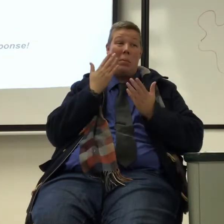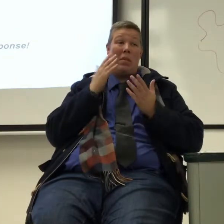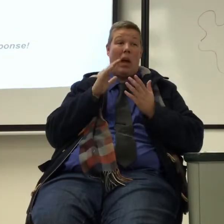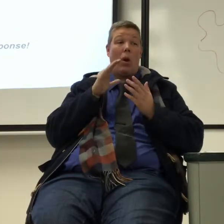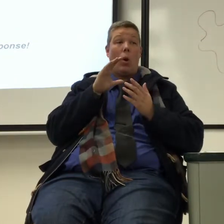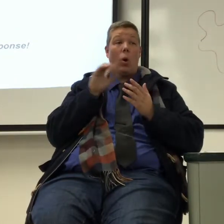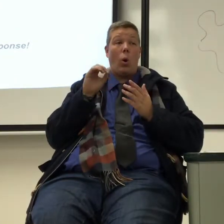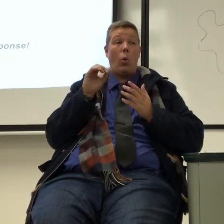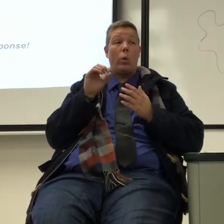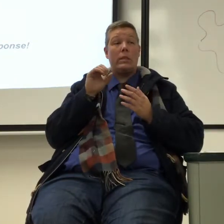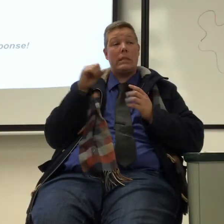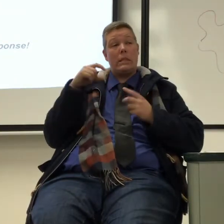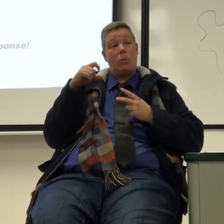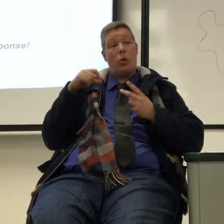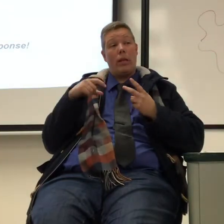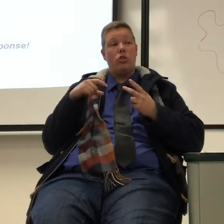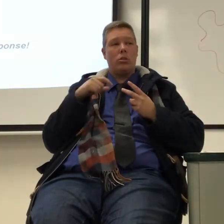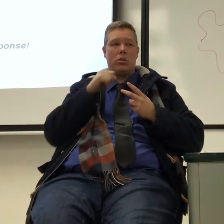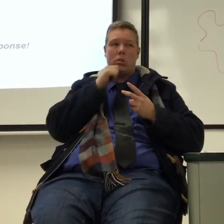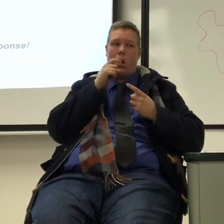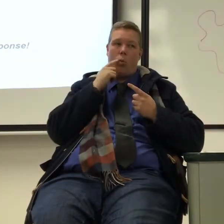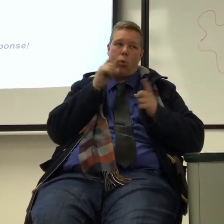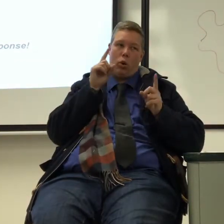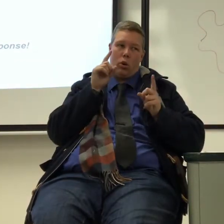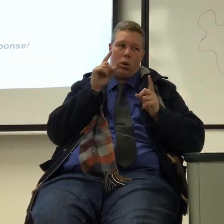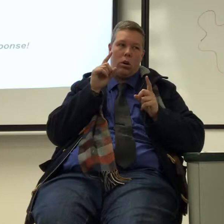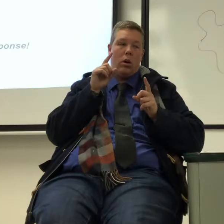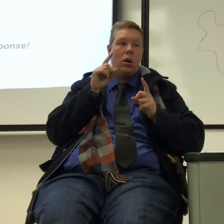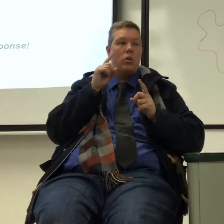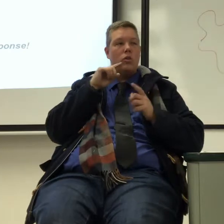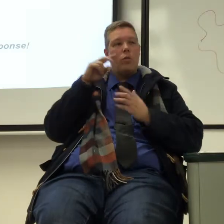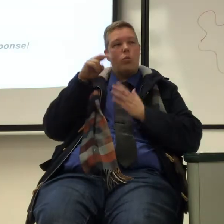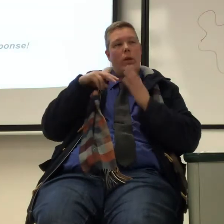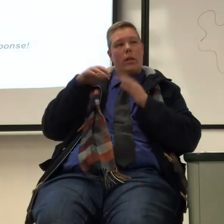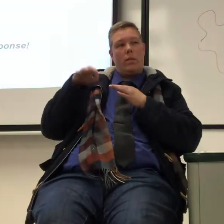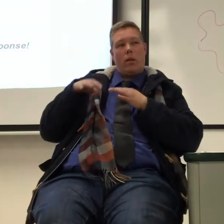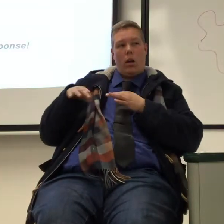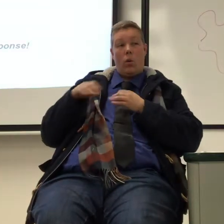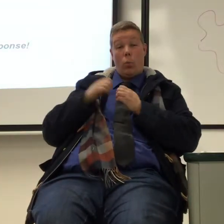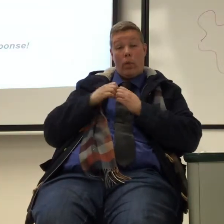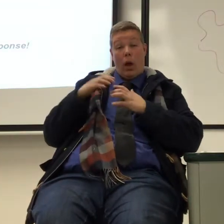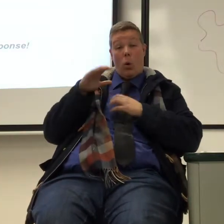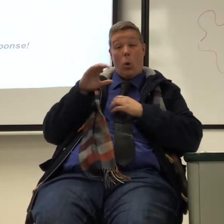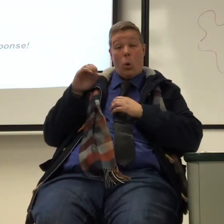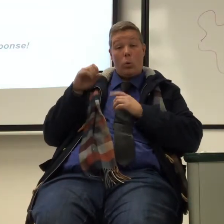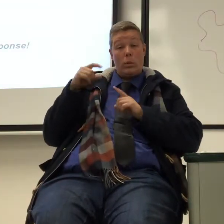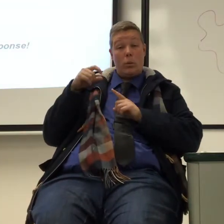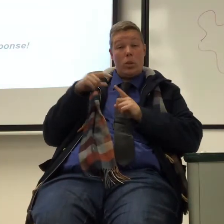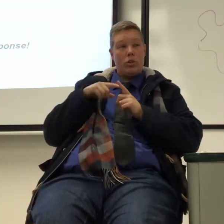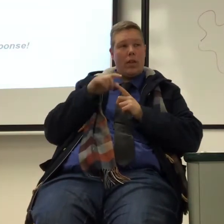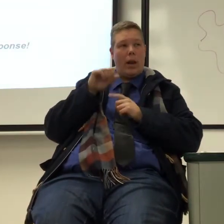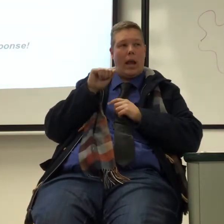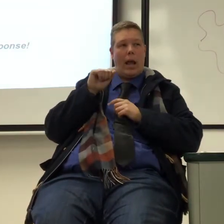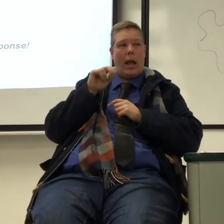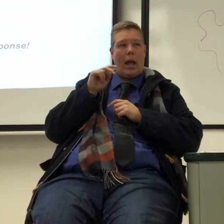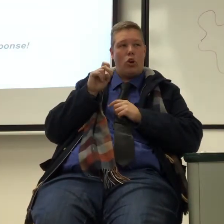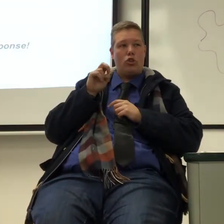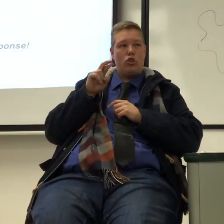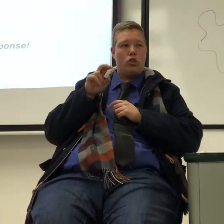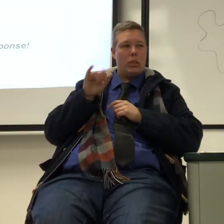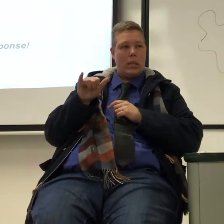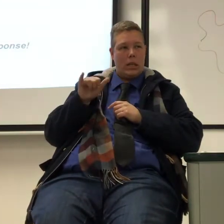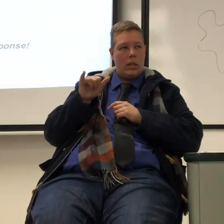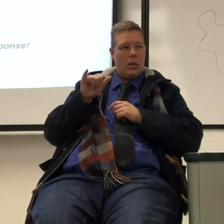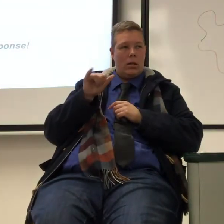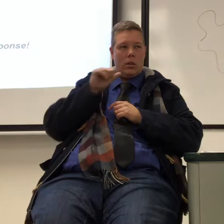if you read what I defined for anergy, without co-stimulation, anergy occurs, which pretty much means you don't get a